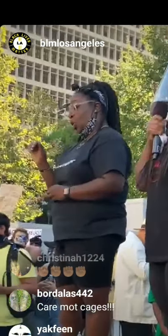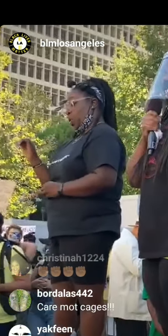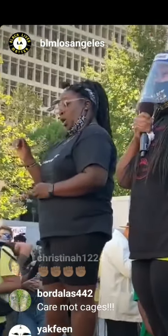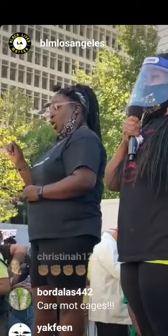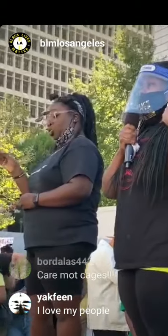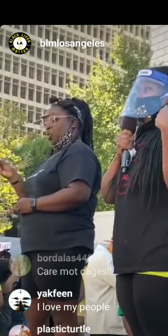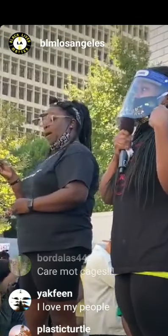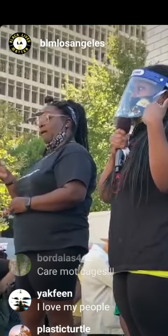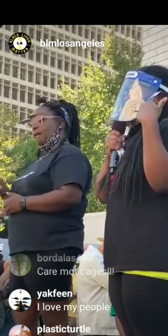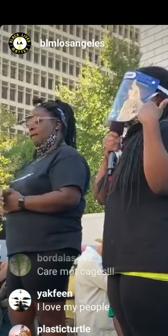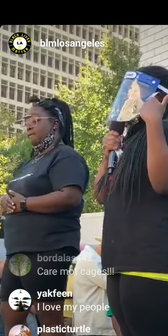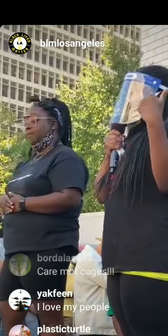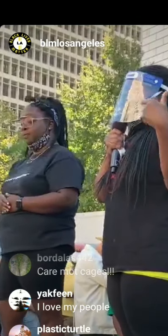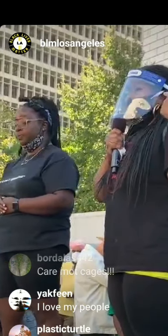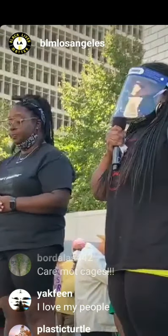also gave the